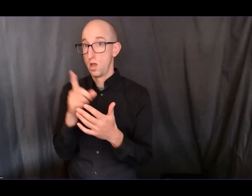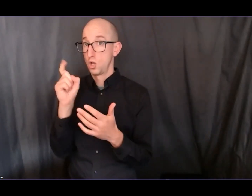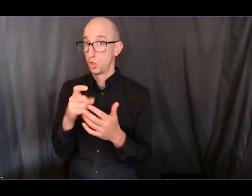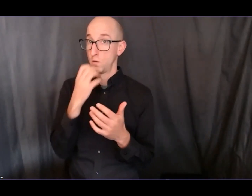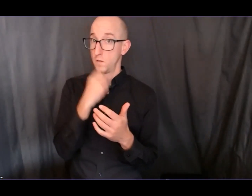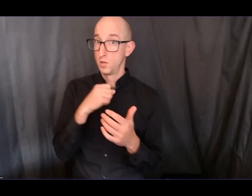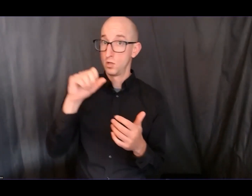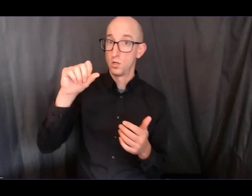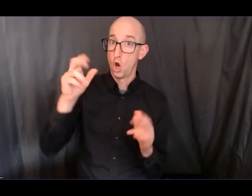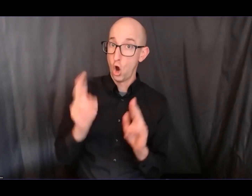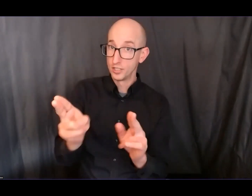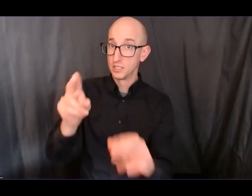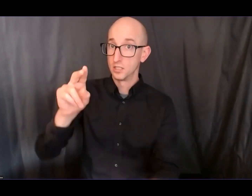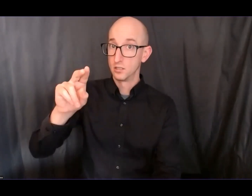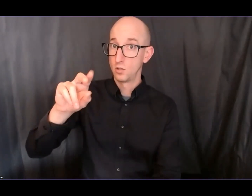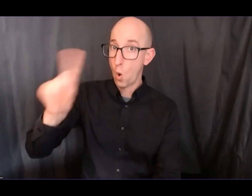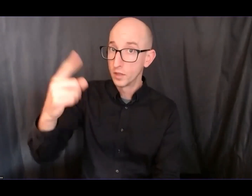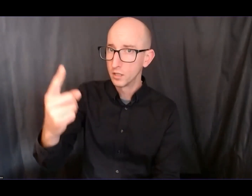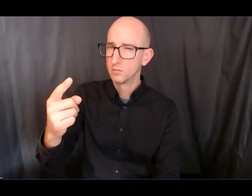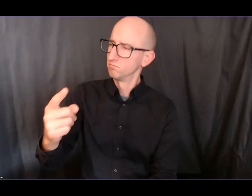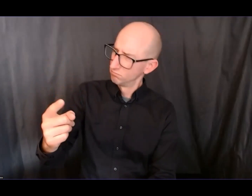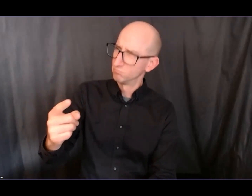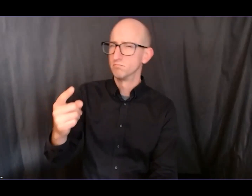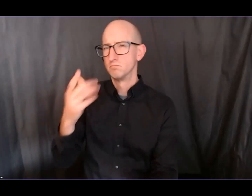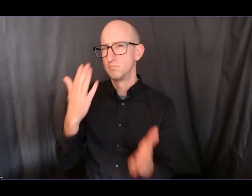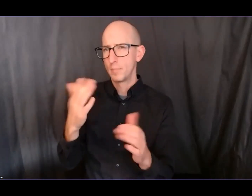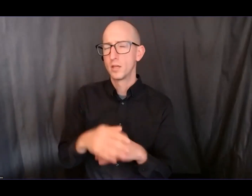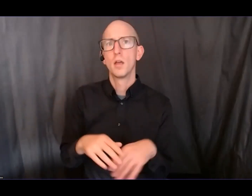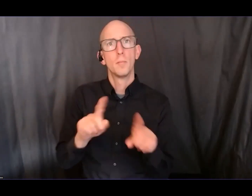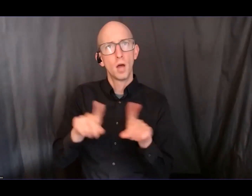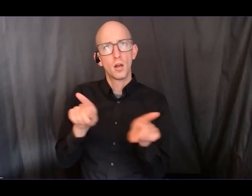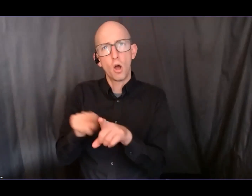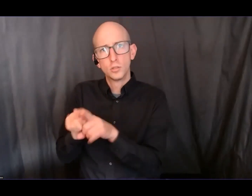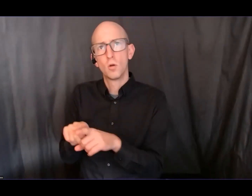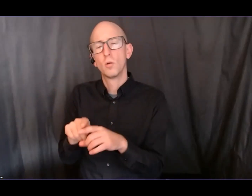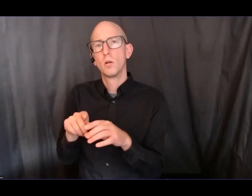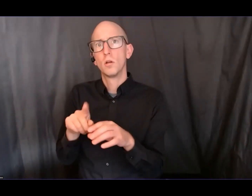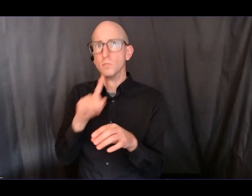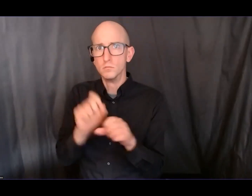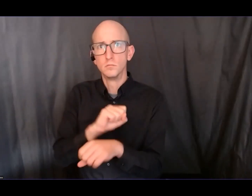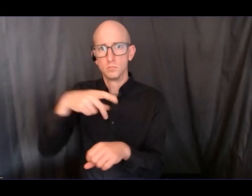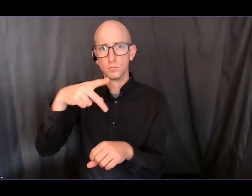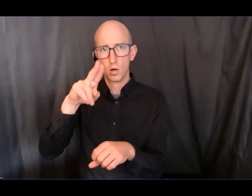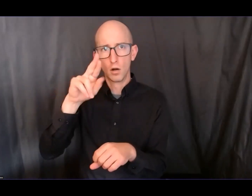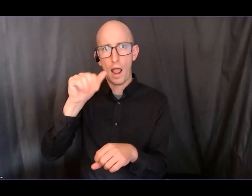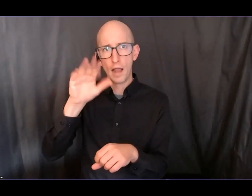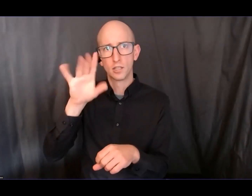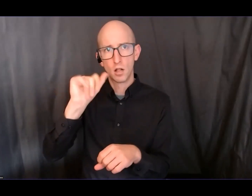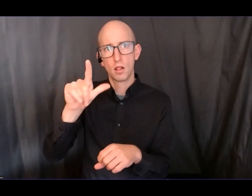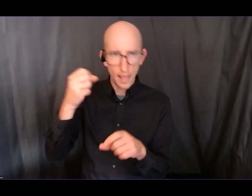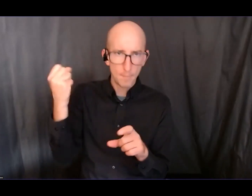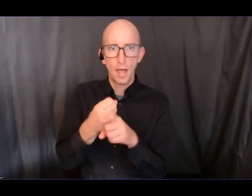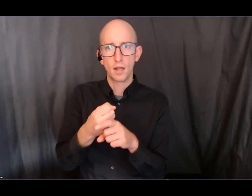our practical impact, like what we could actually have a practical, effect on. So